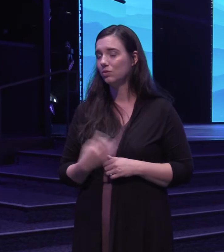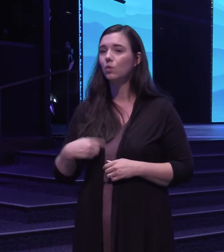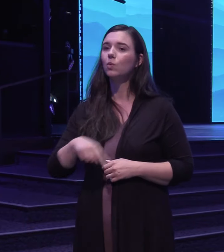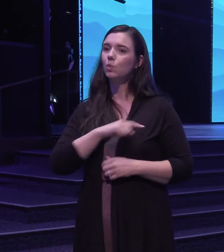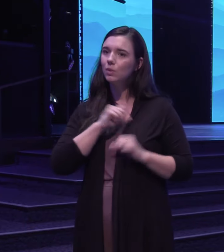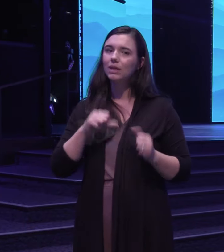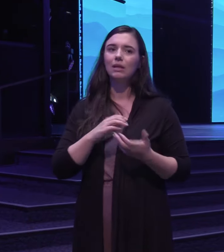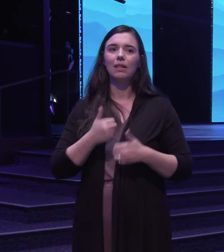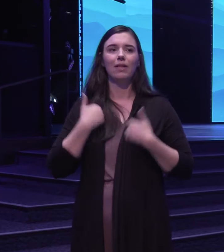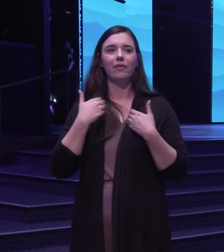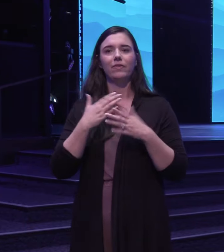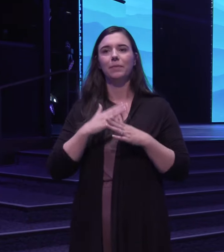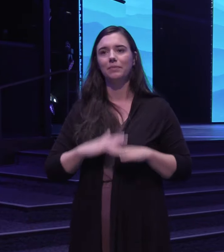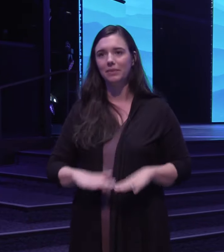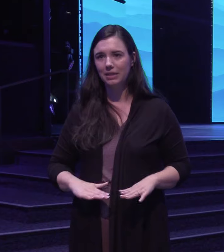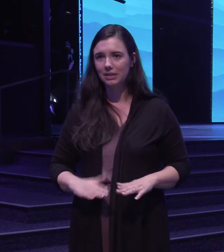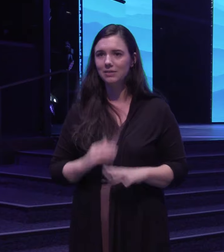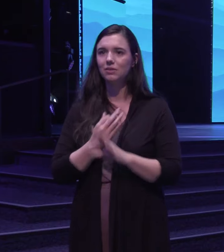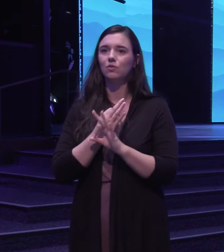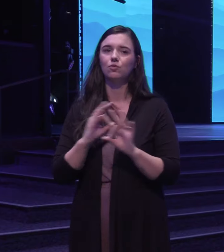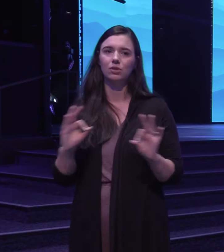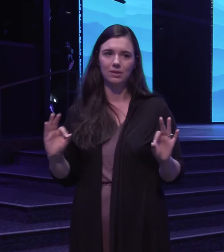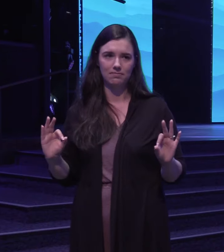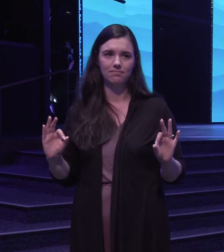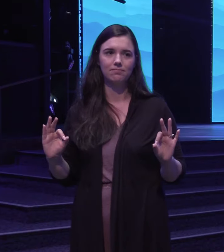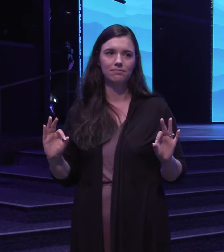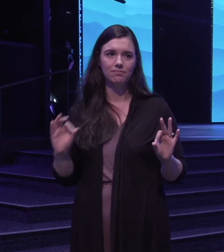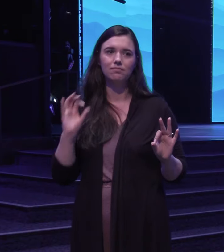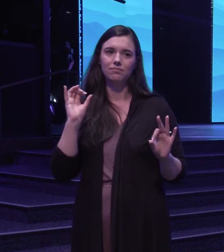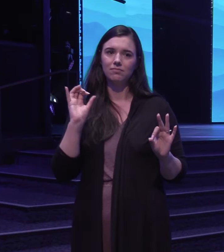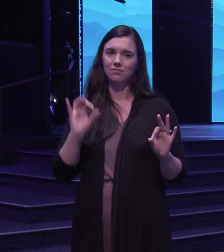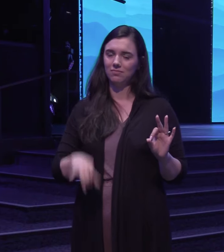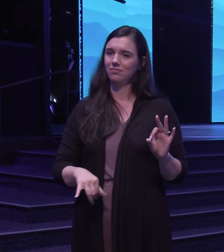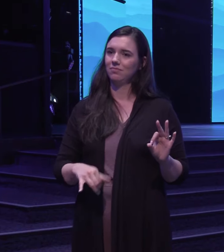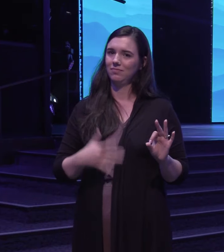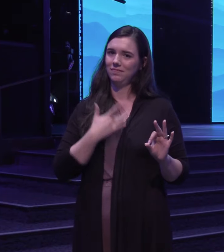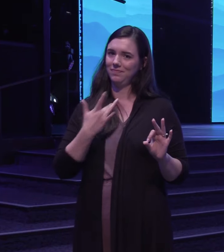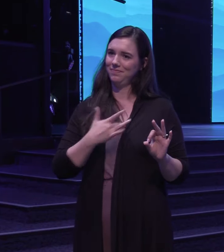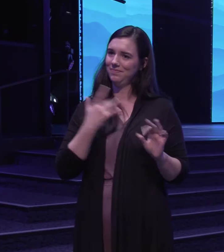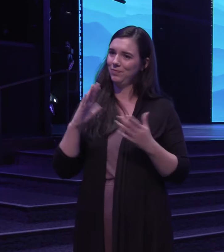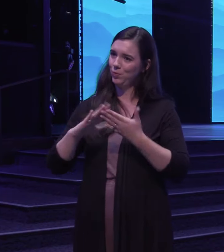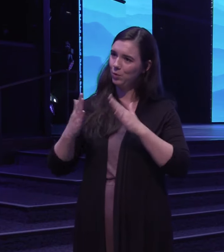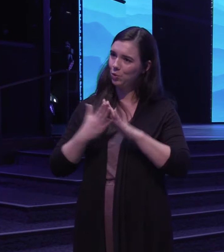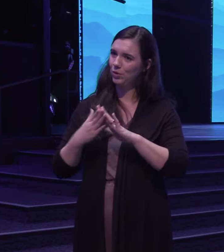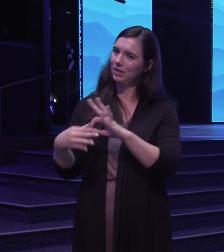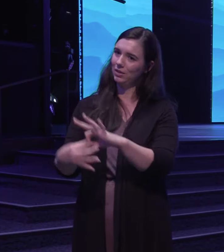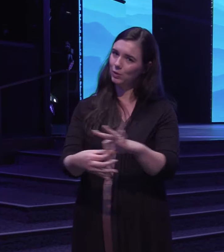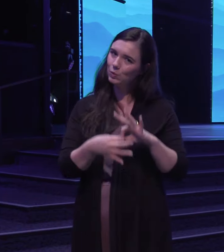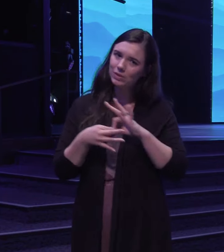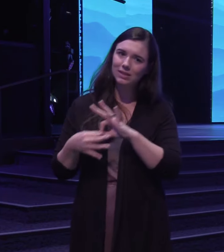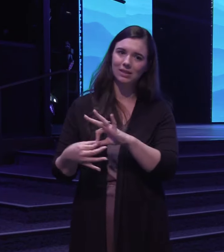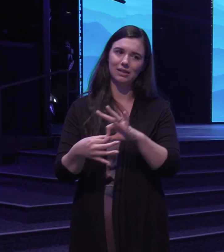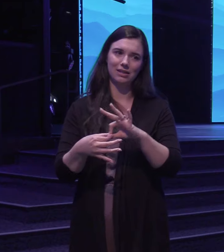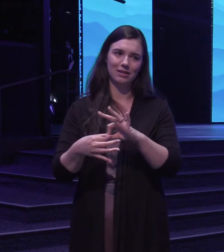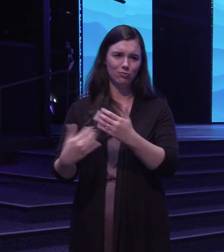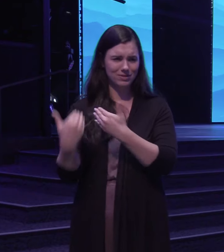could live in peace and freedom. That sense of community, of unity,